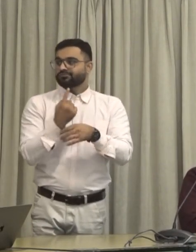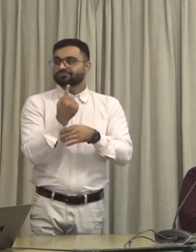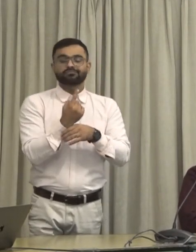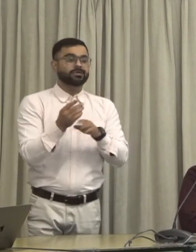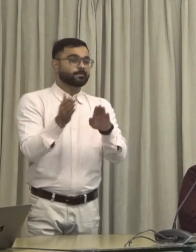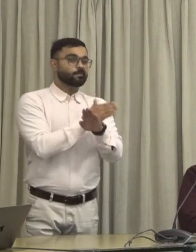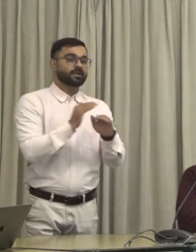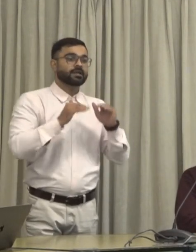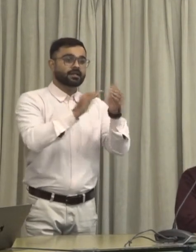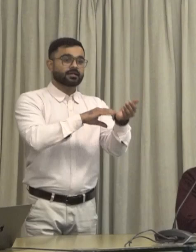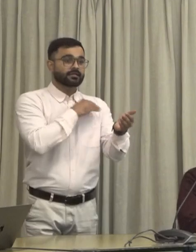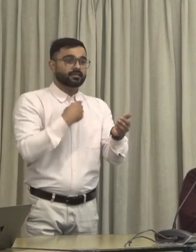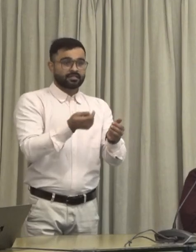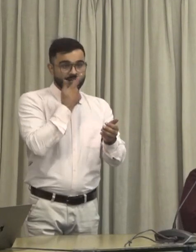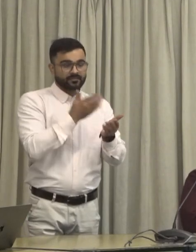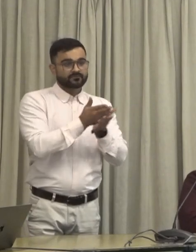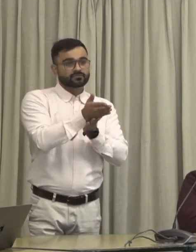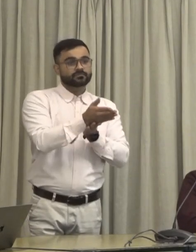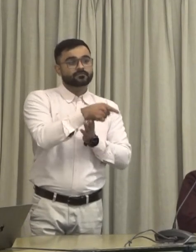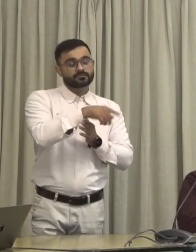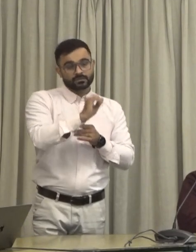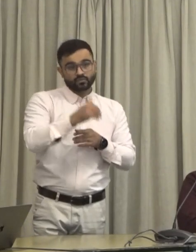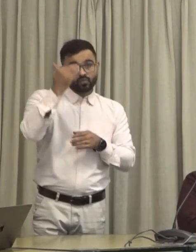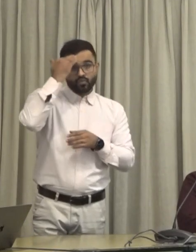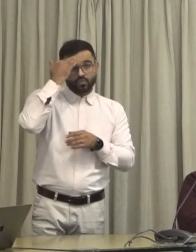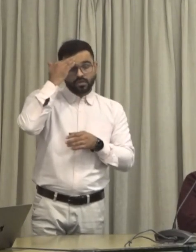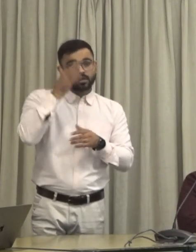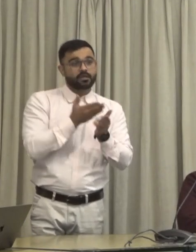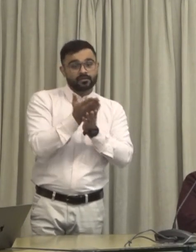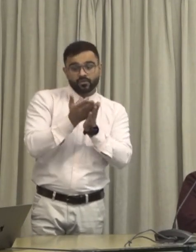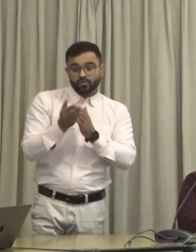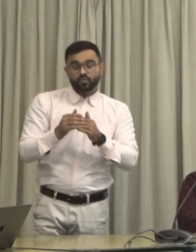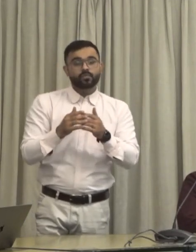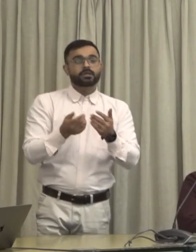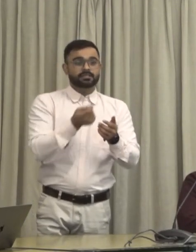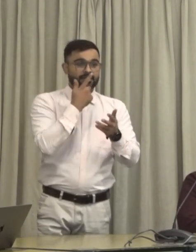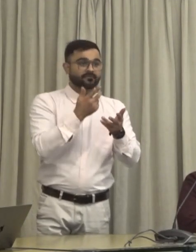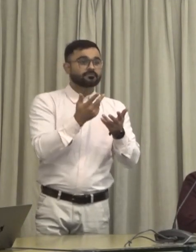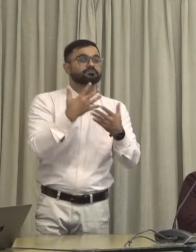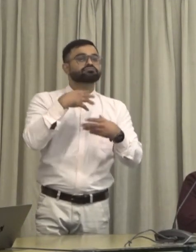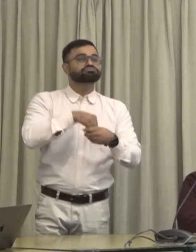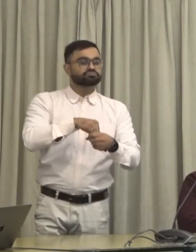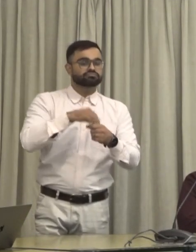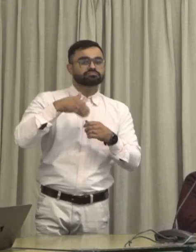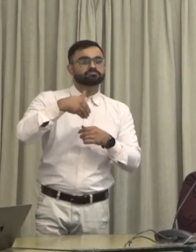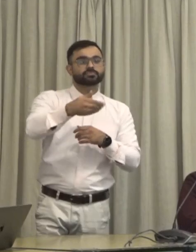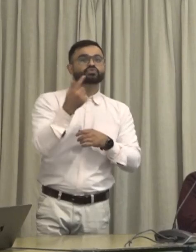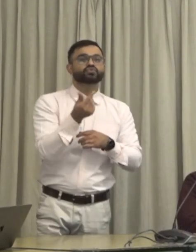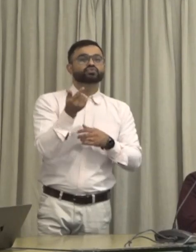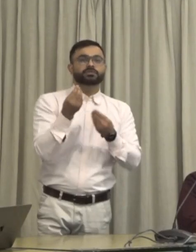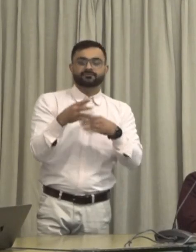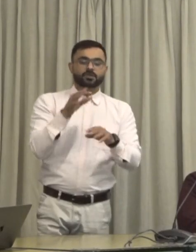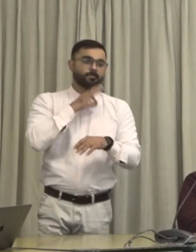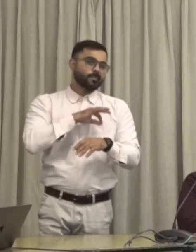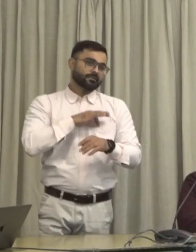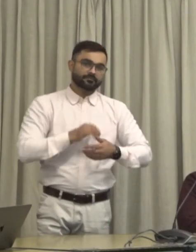about advanced medical directives, it's also about recognizing when medical intervention is no longer useful or